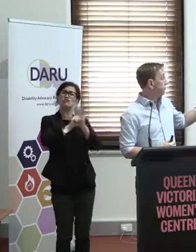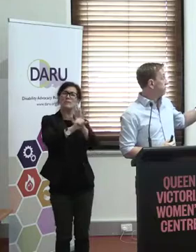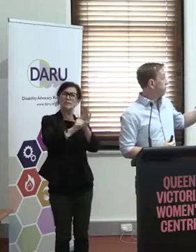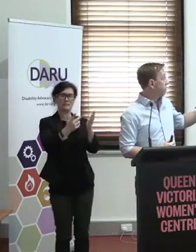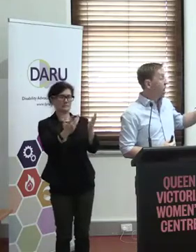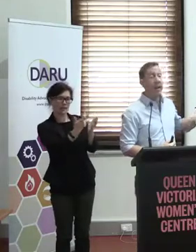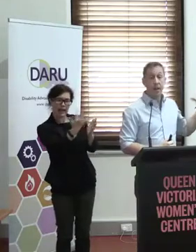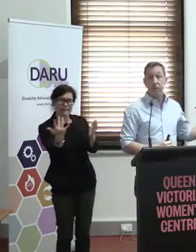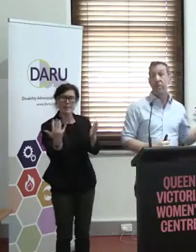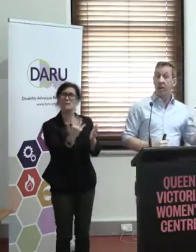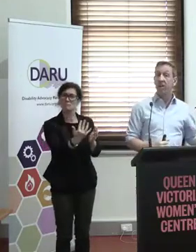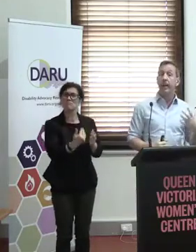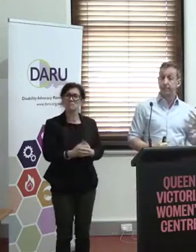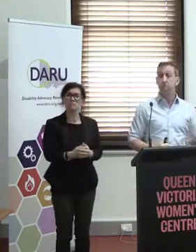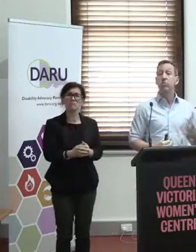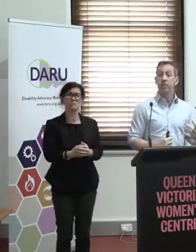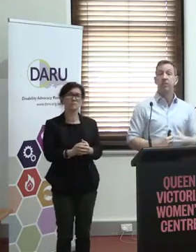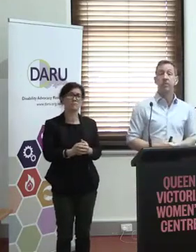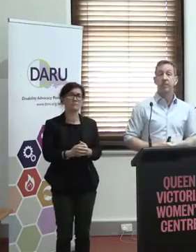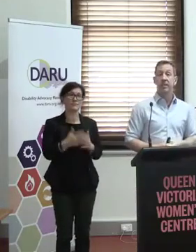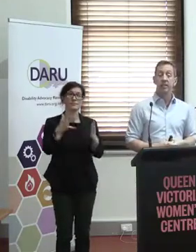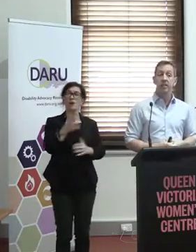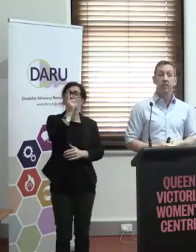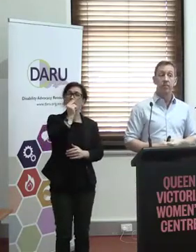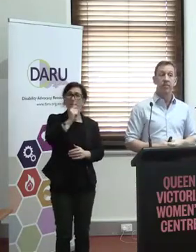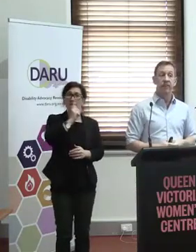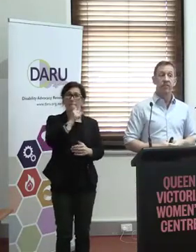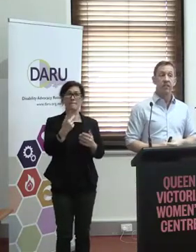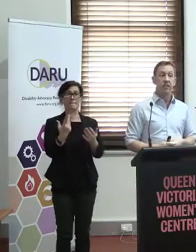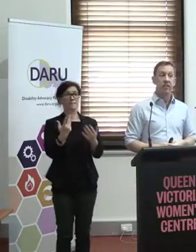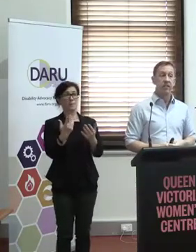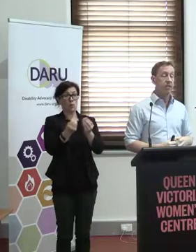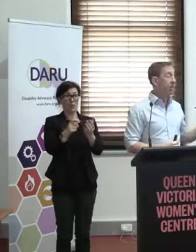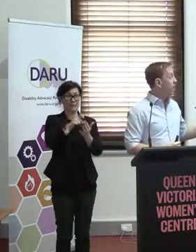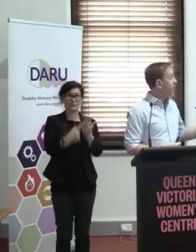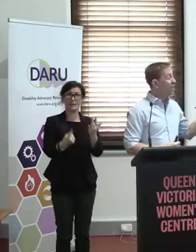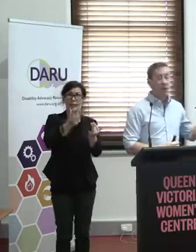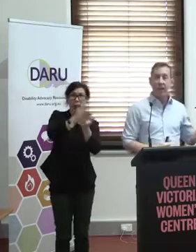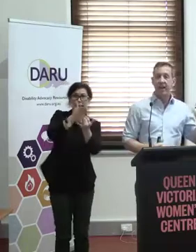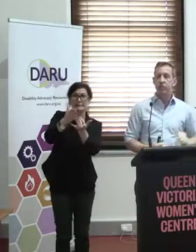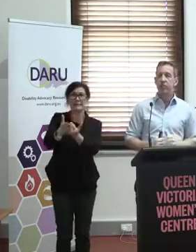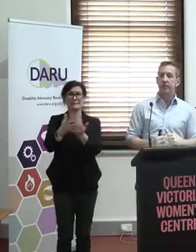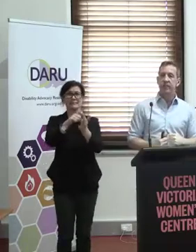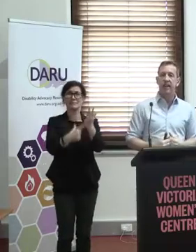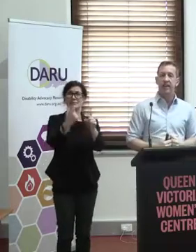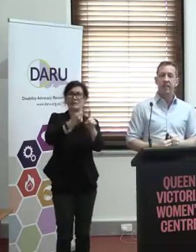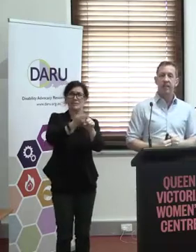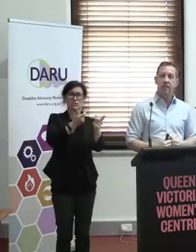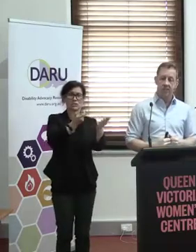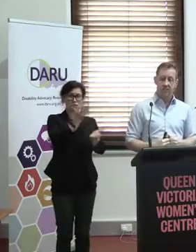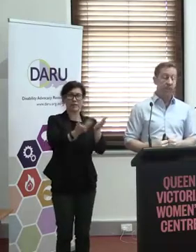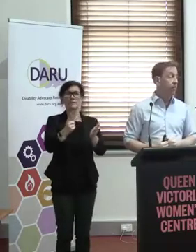are quite a number of young people with disability using disability advocacy services, but in older age groups, we